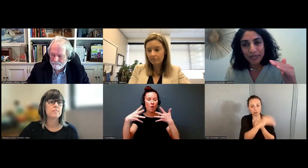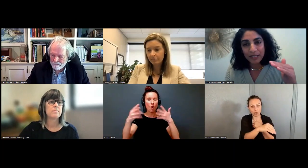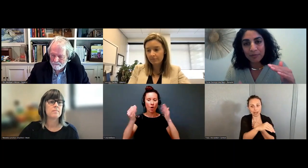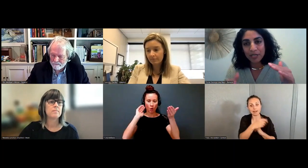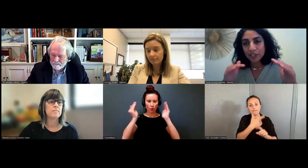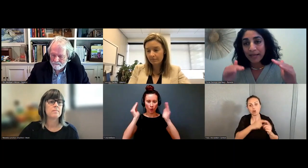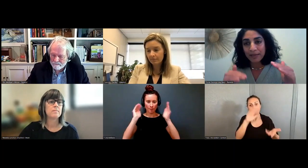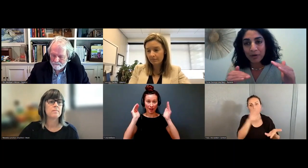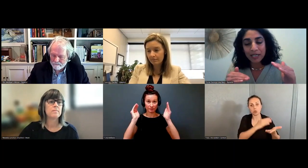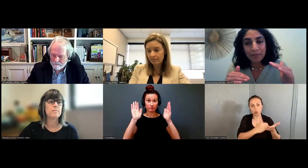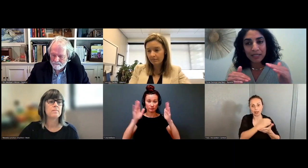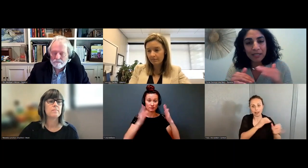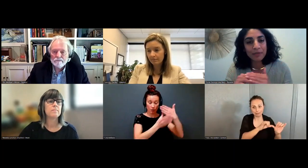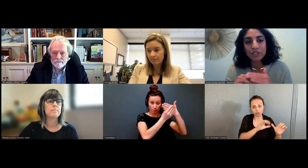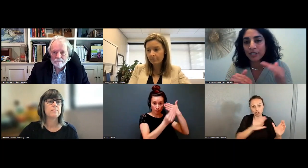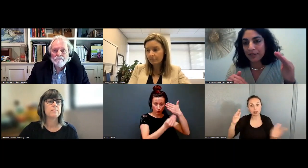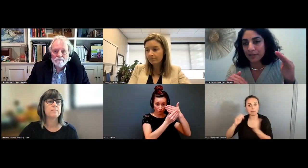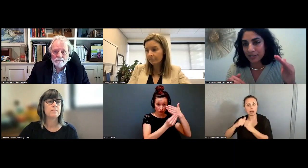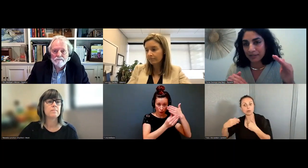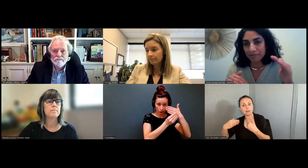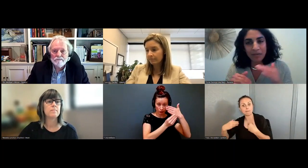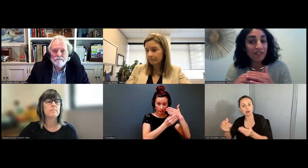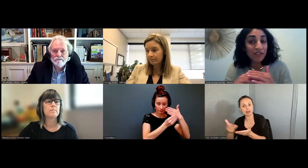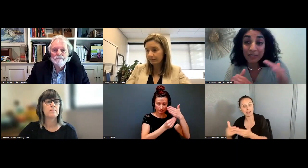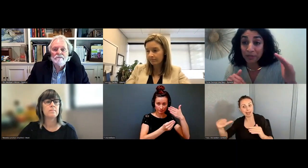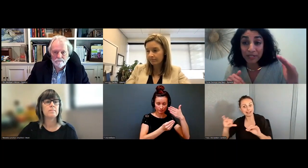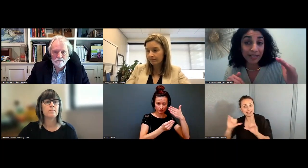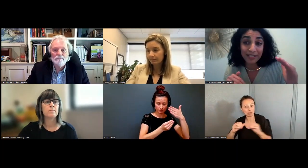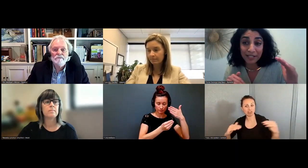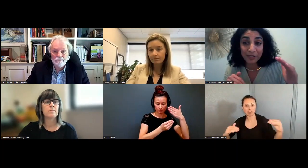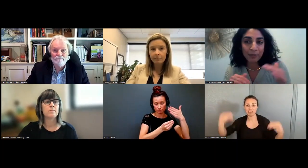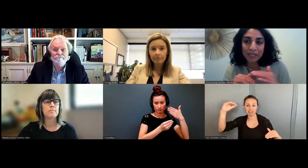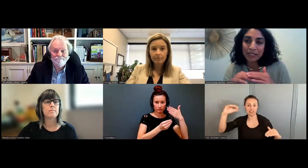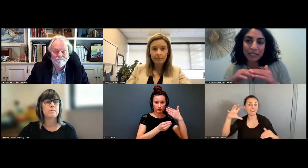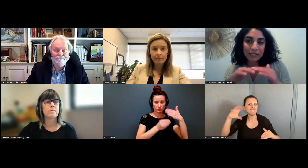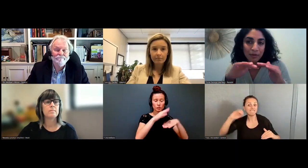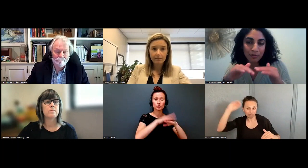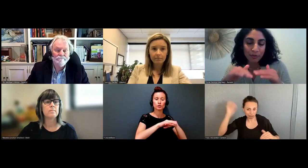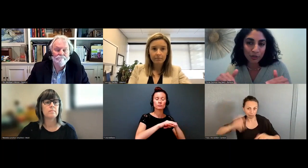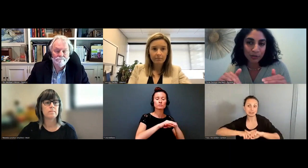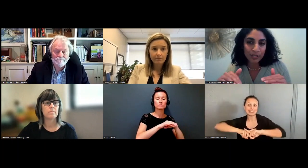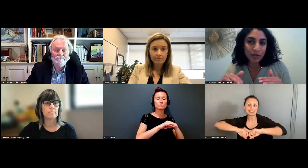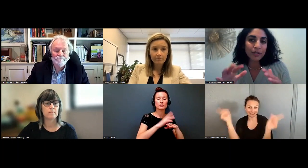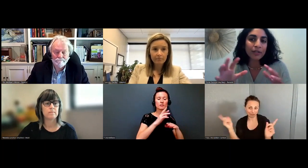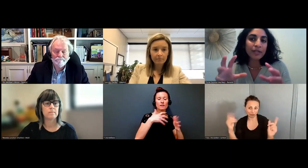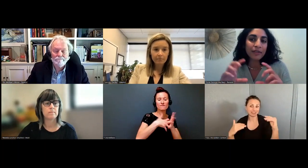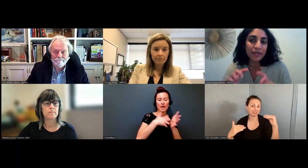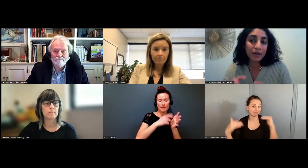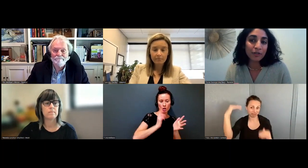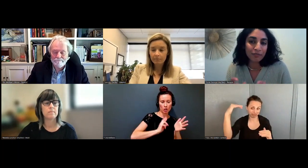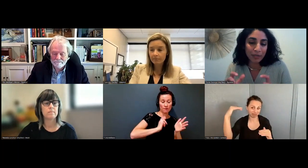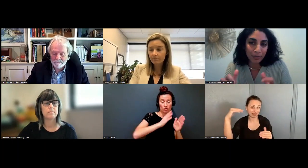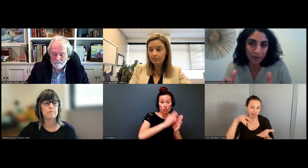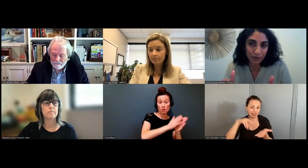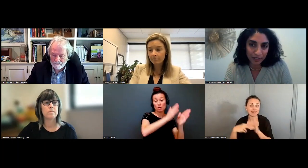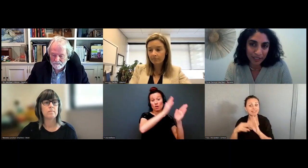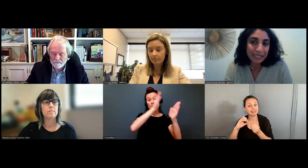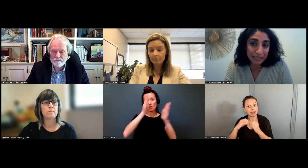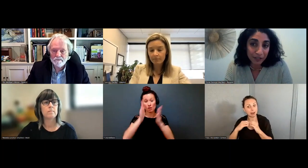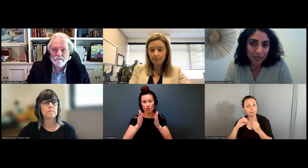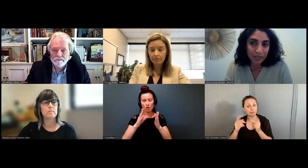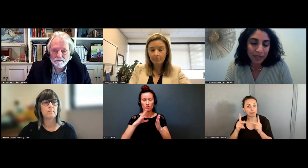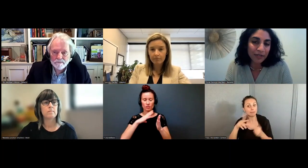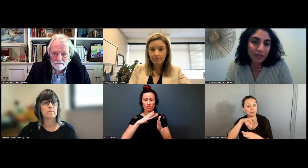the low income measure and the market basket measure. And there's a 50% discrepancy. So the threshold is lowered and the number of people that